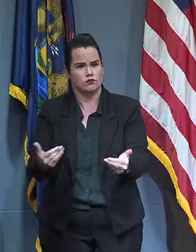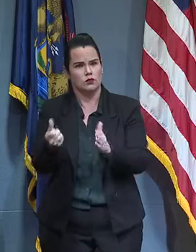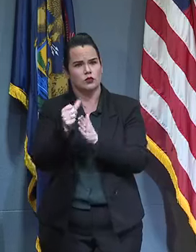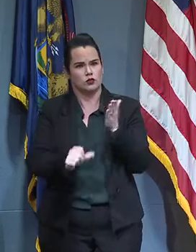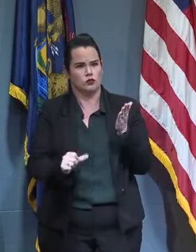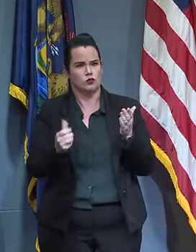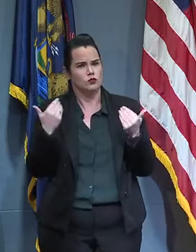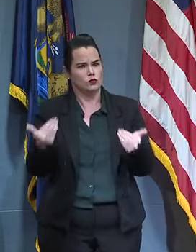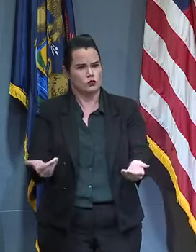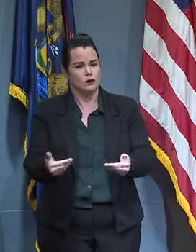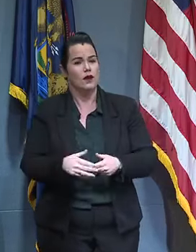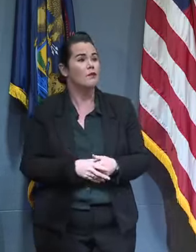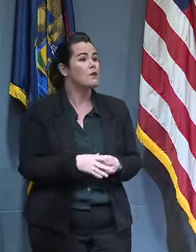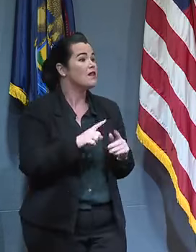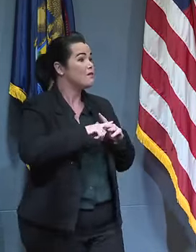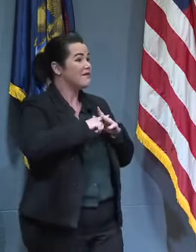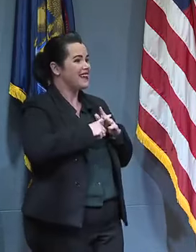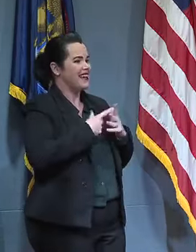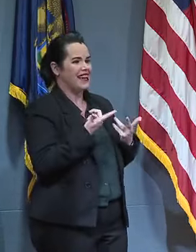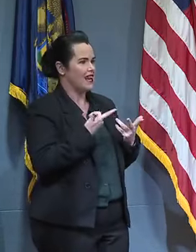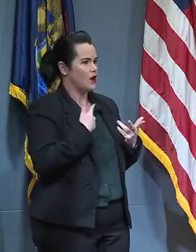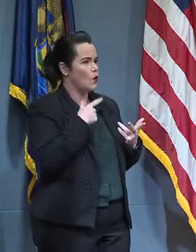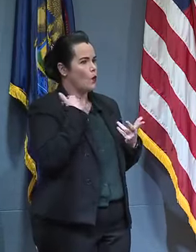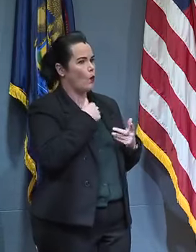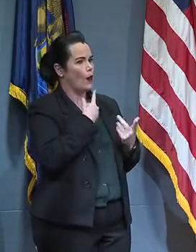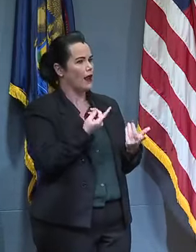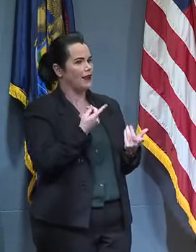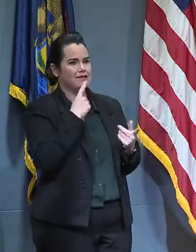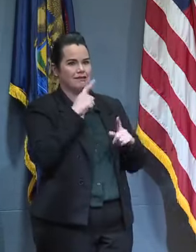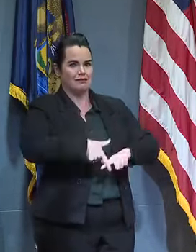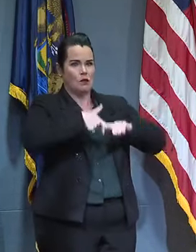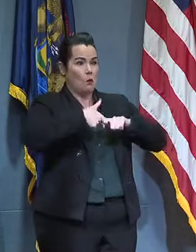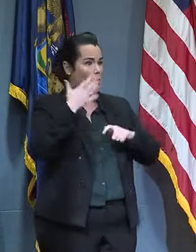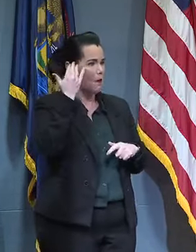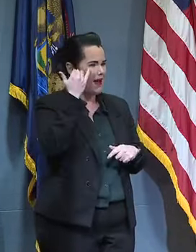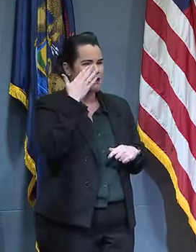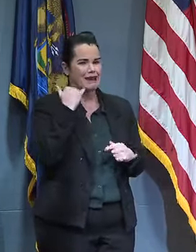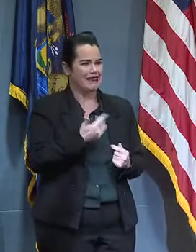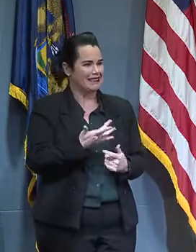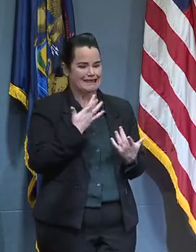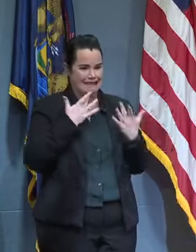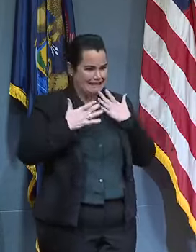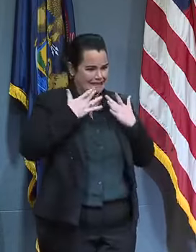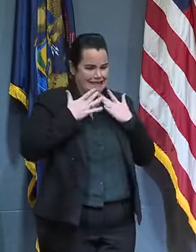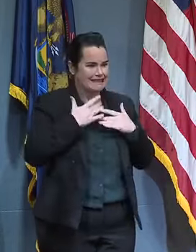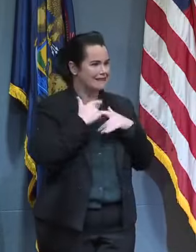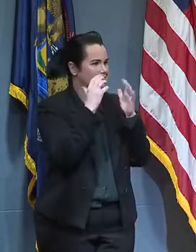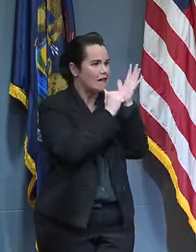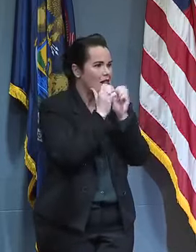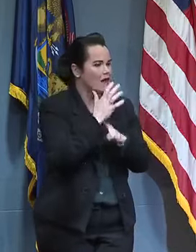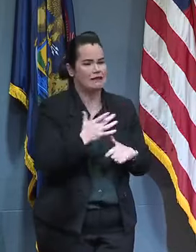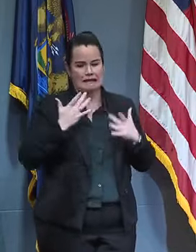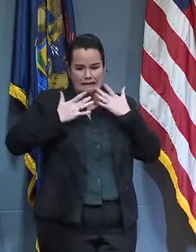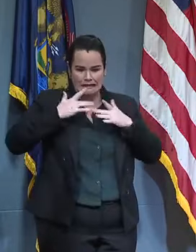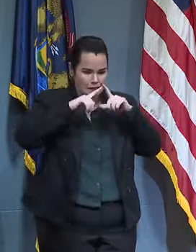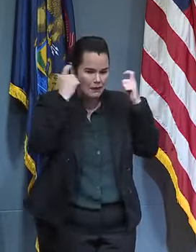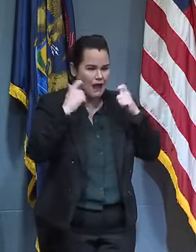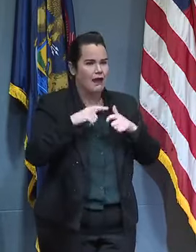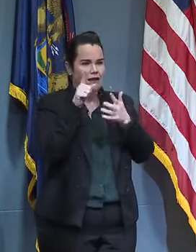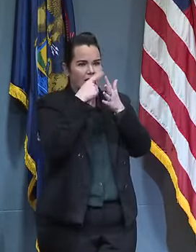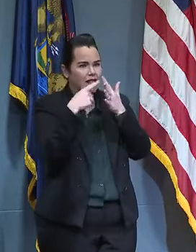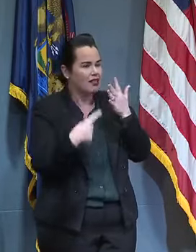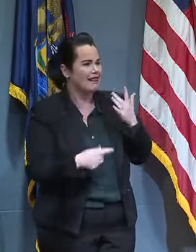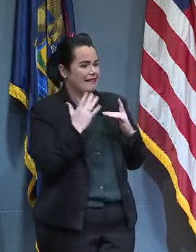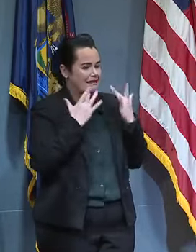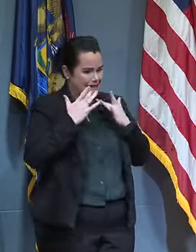really necessary because we had so few N95 masks and gloves and all of the important things that we needed to keep